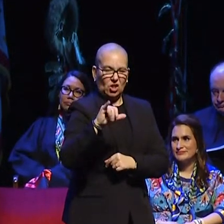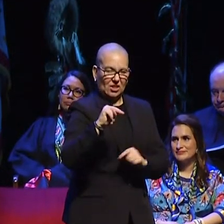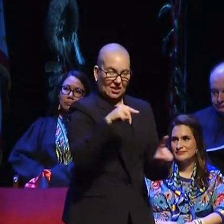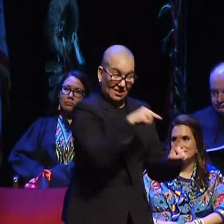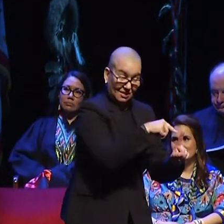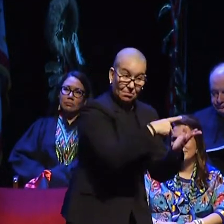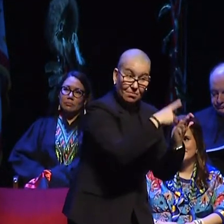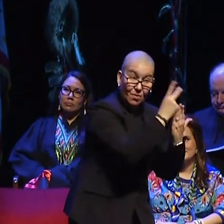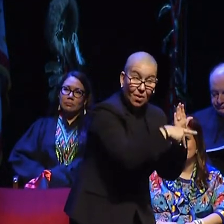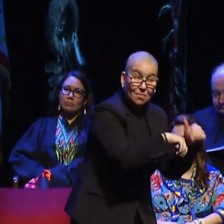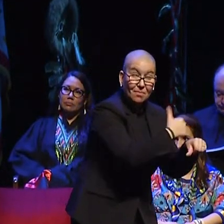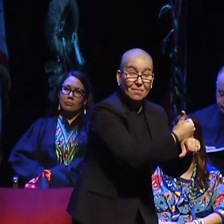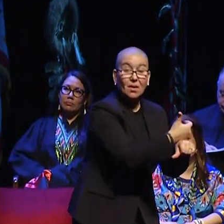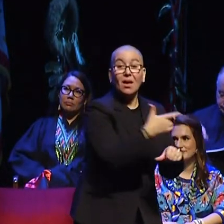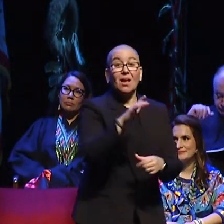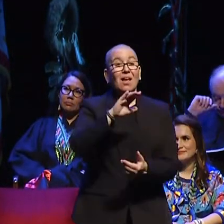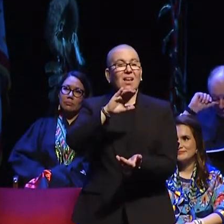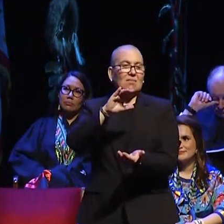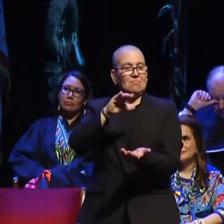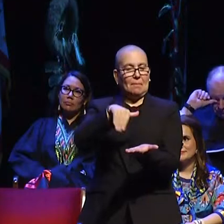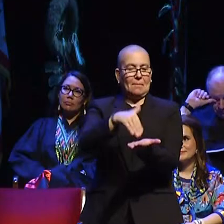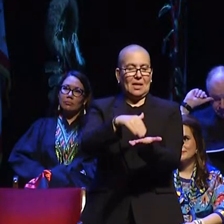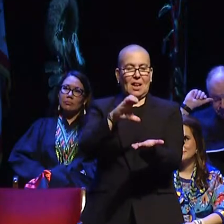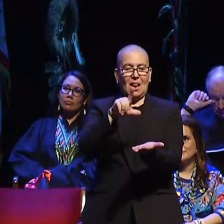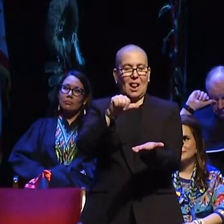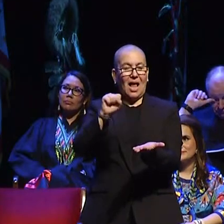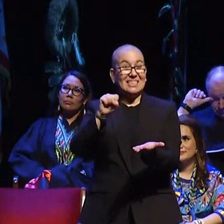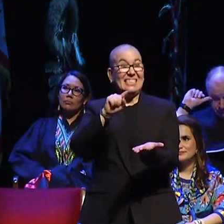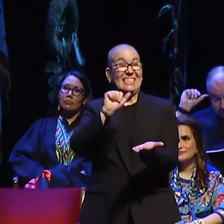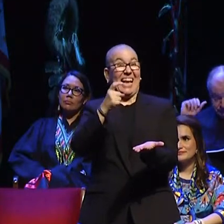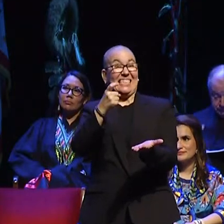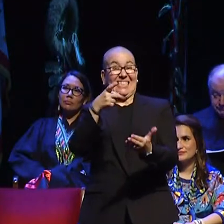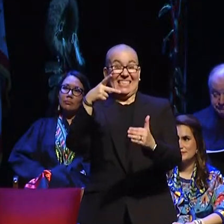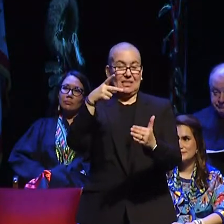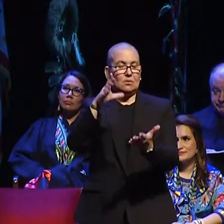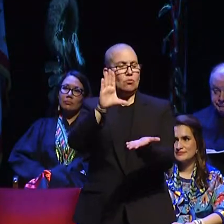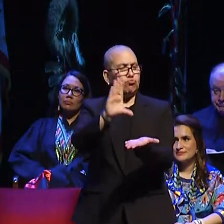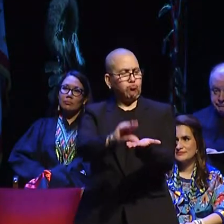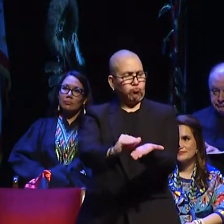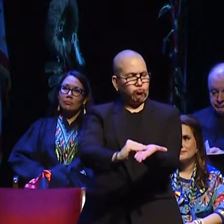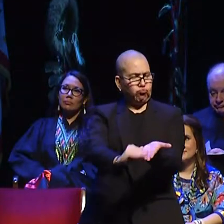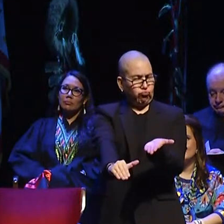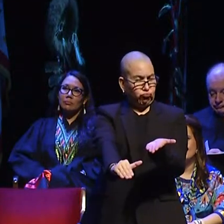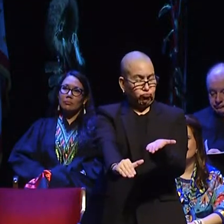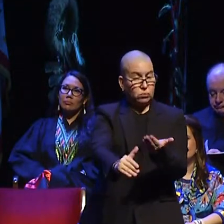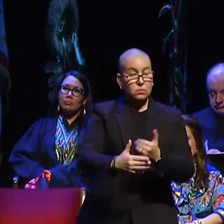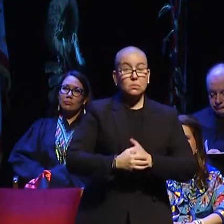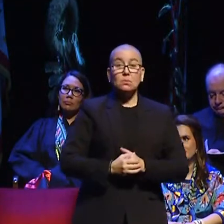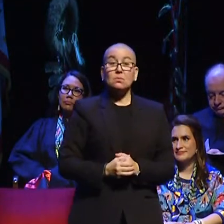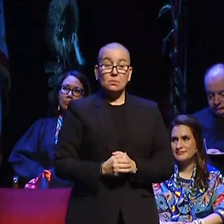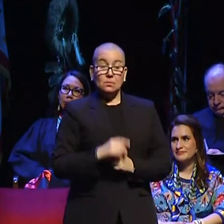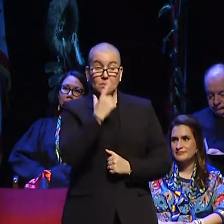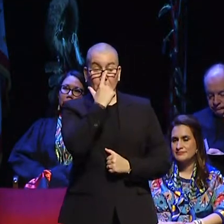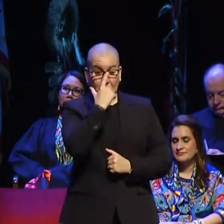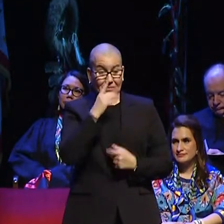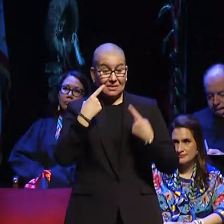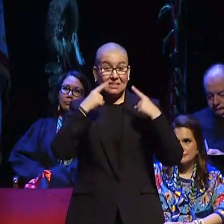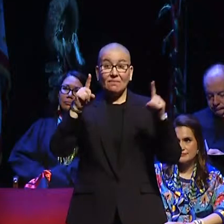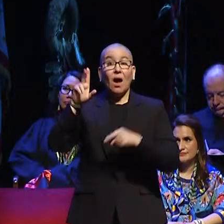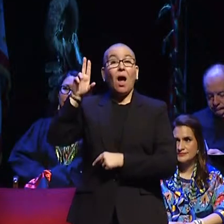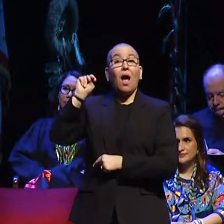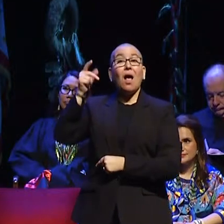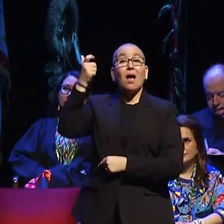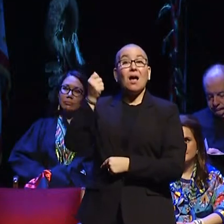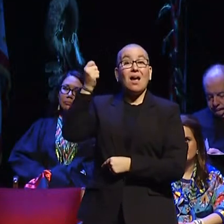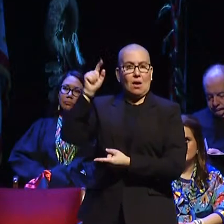class. We were recently ranked among the very top states on overall well-being, and we've achieved the lowest unemployment rate of any state